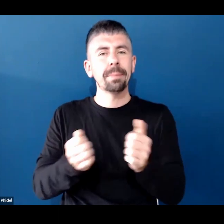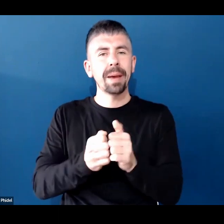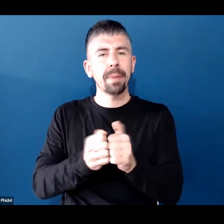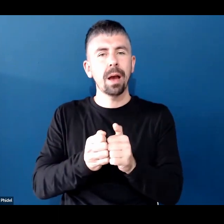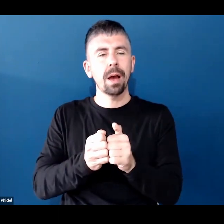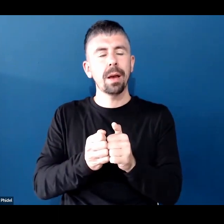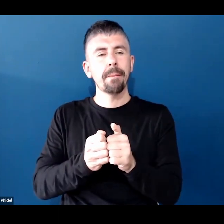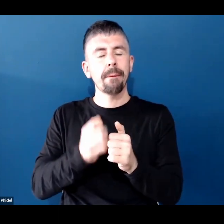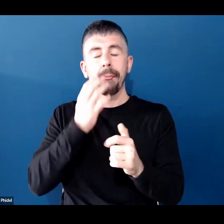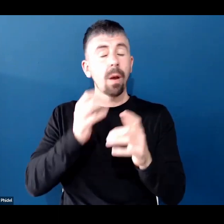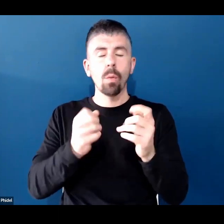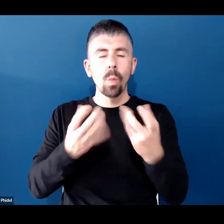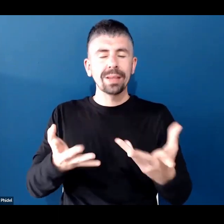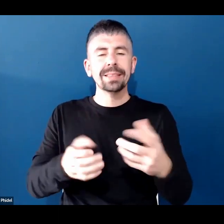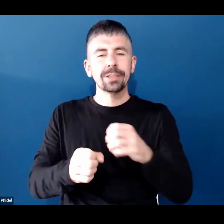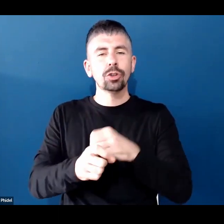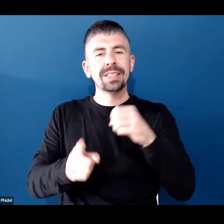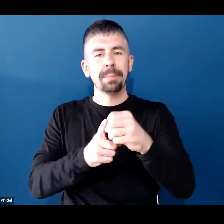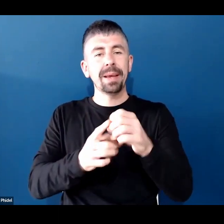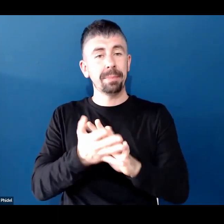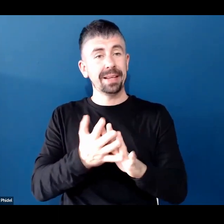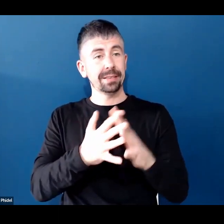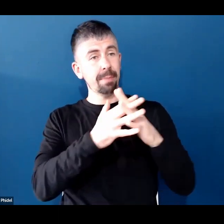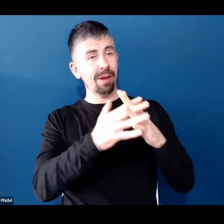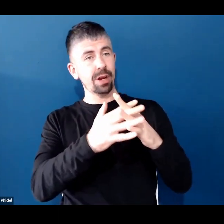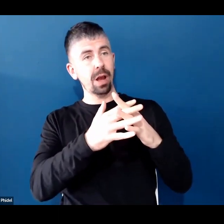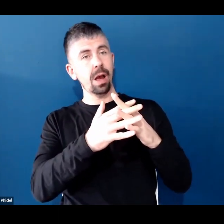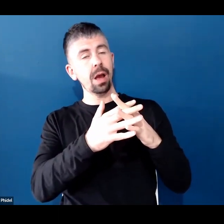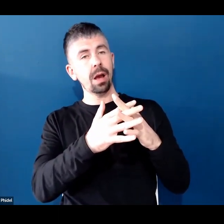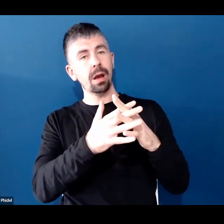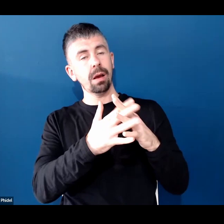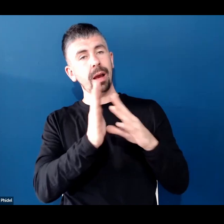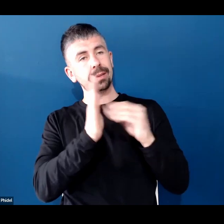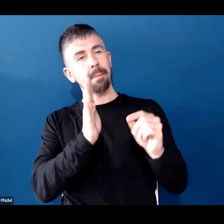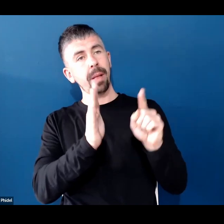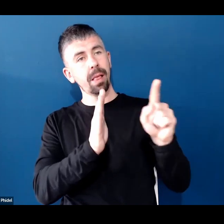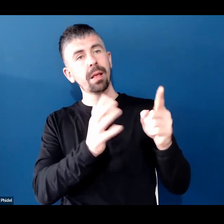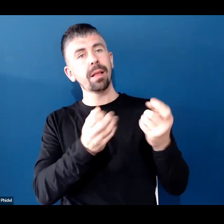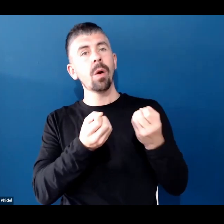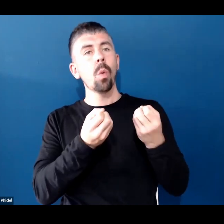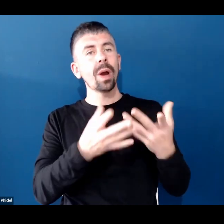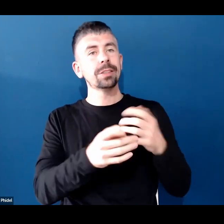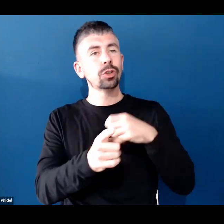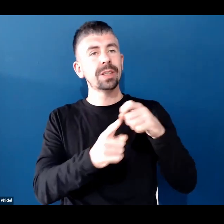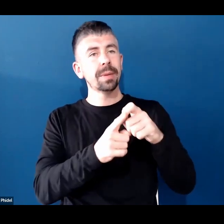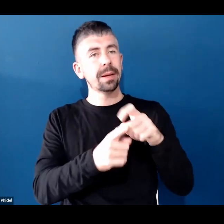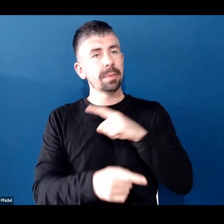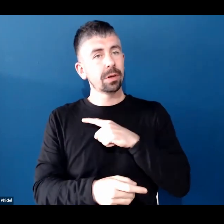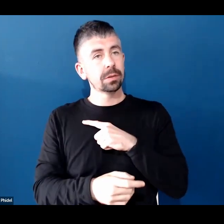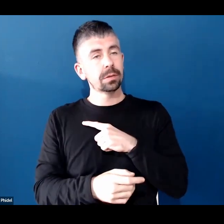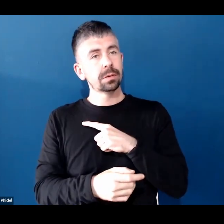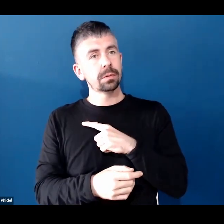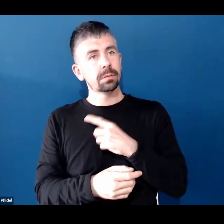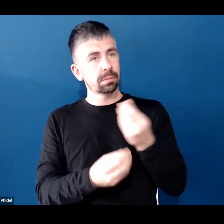Tonneson, and he's comparing the US as a case of what he called wasted GDP, because he's calculating